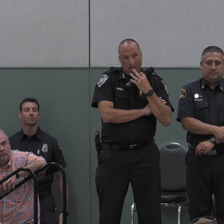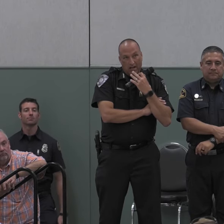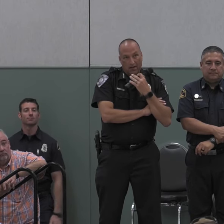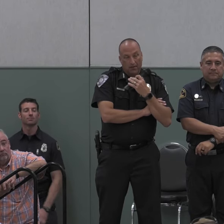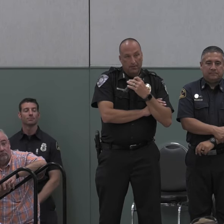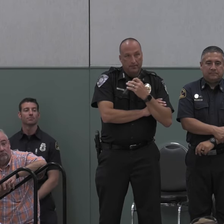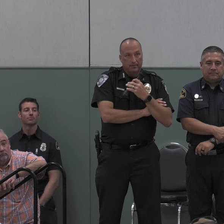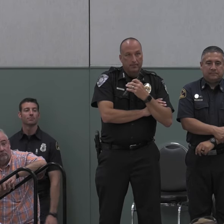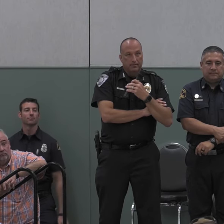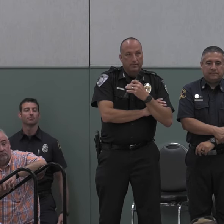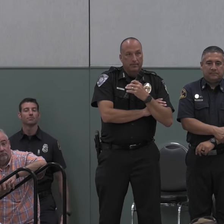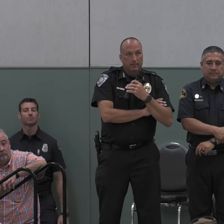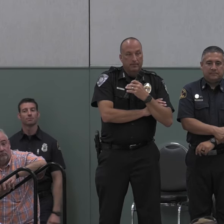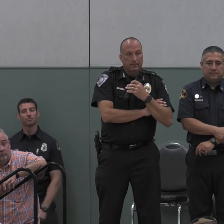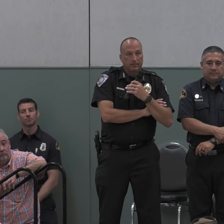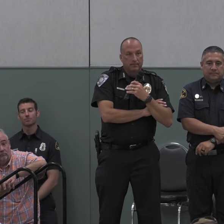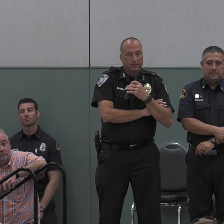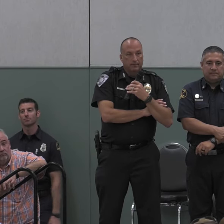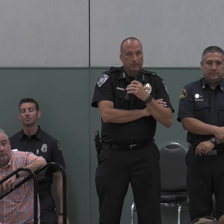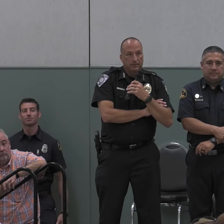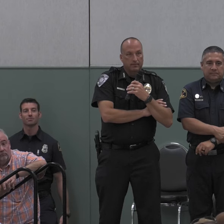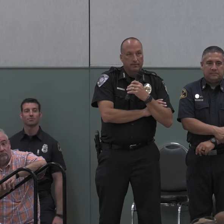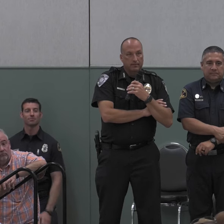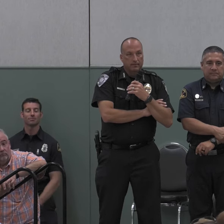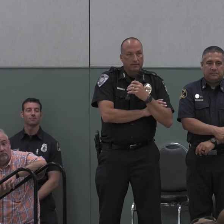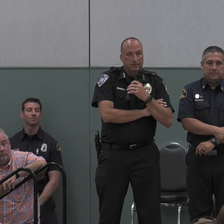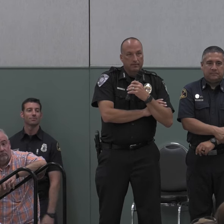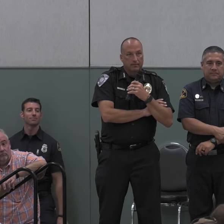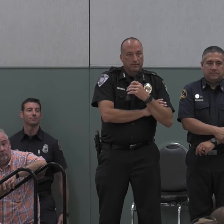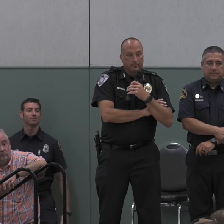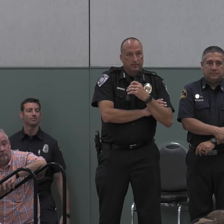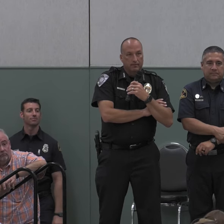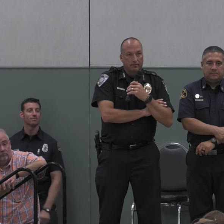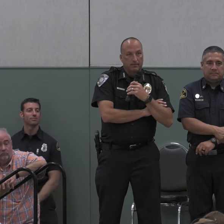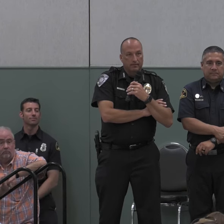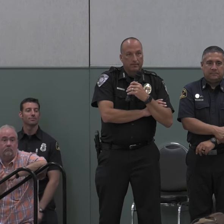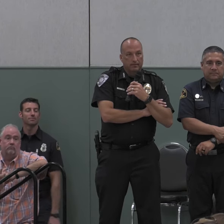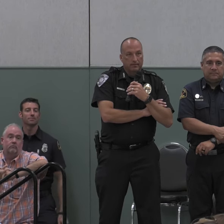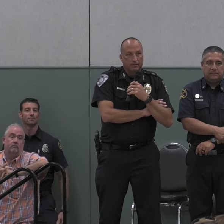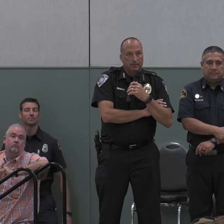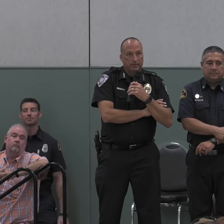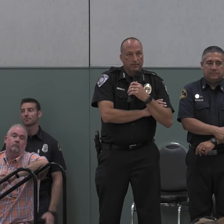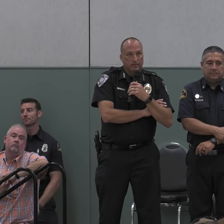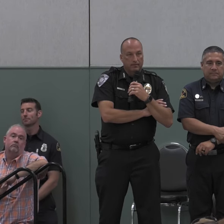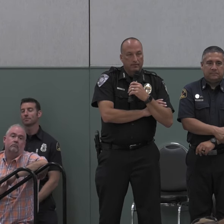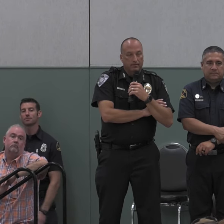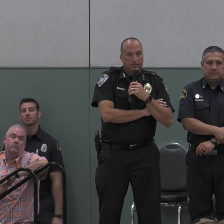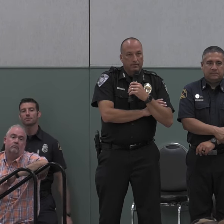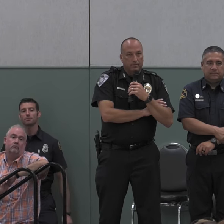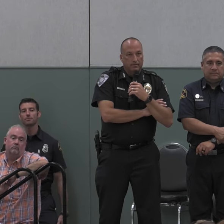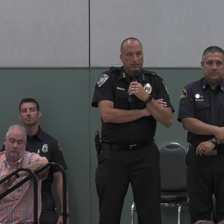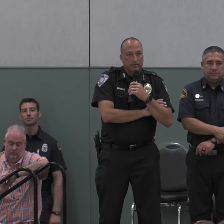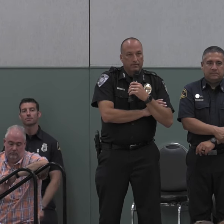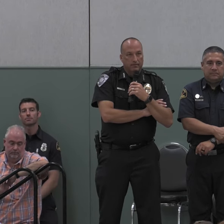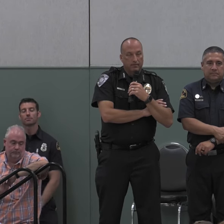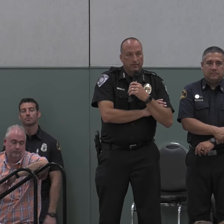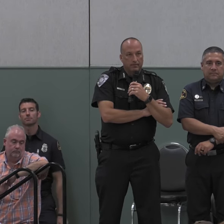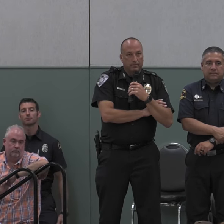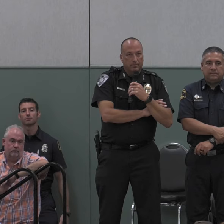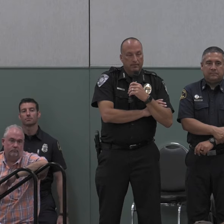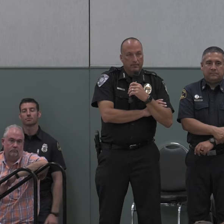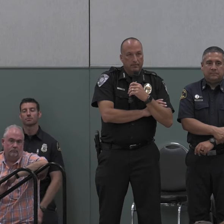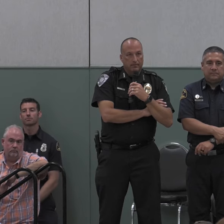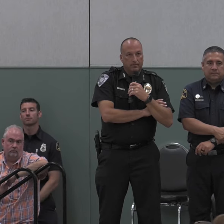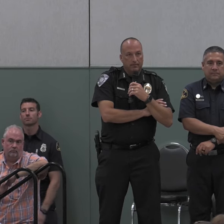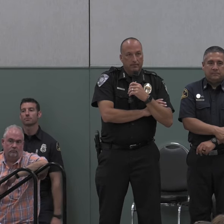business at Beverage Drive-Thru. We have about a $250 to $300 budget right now for any first responders, anybody that's come